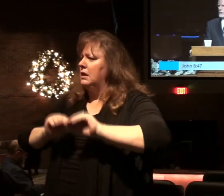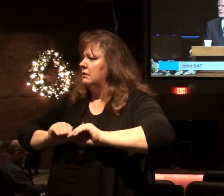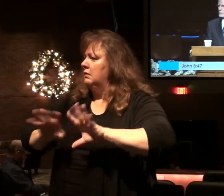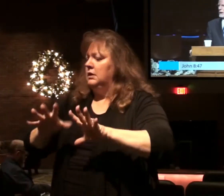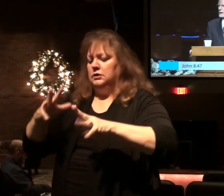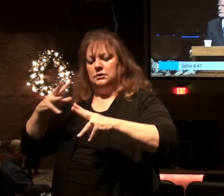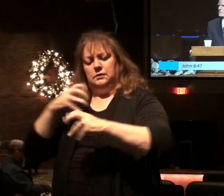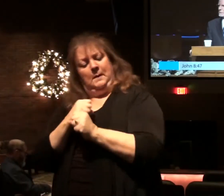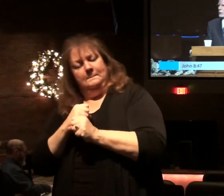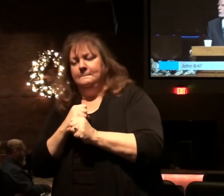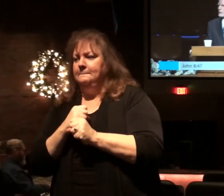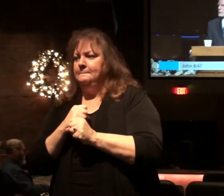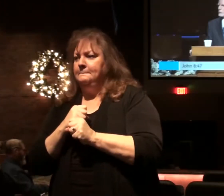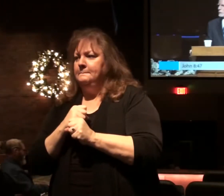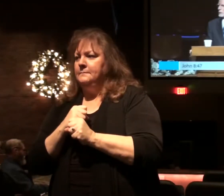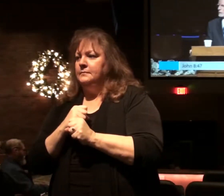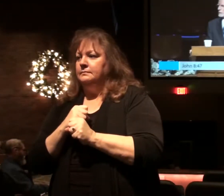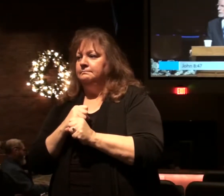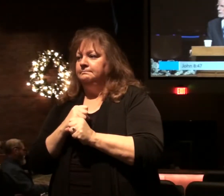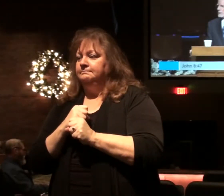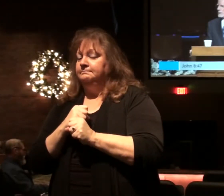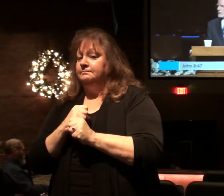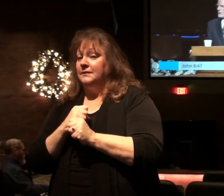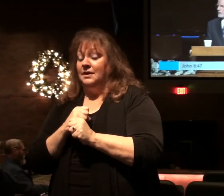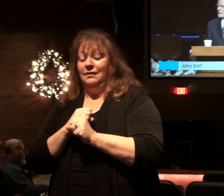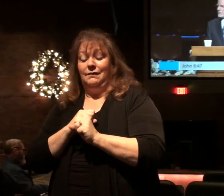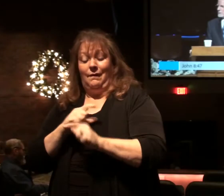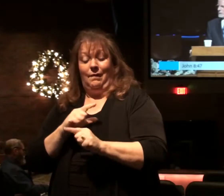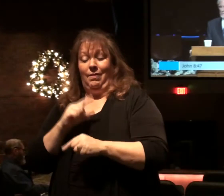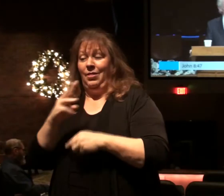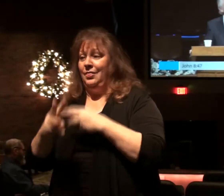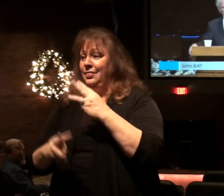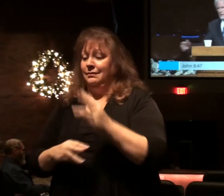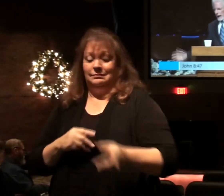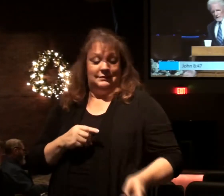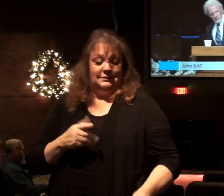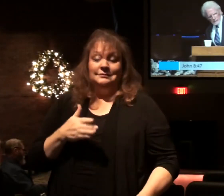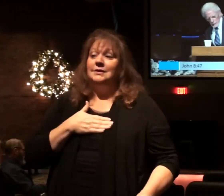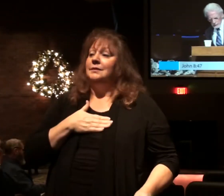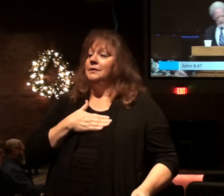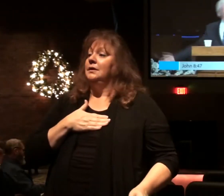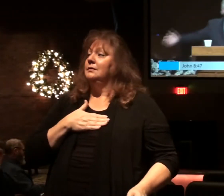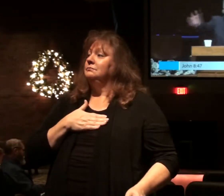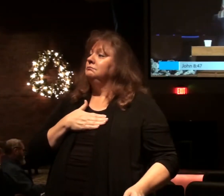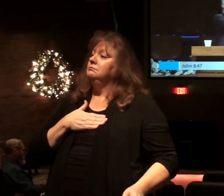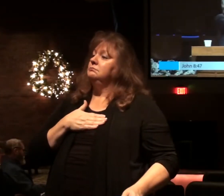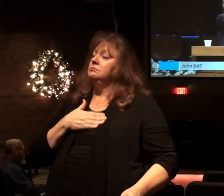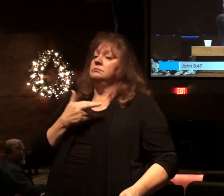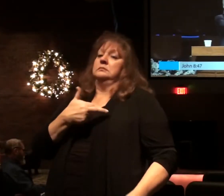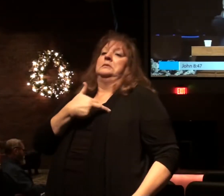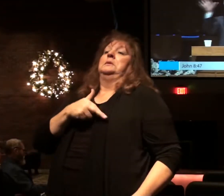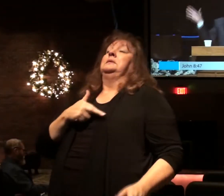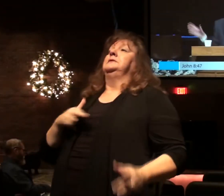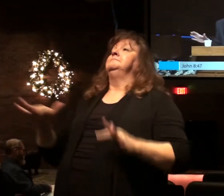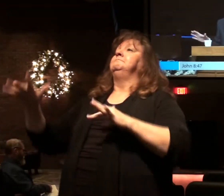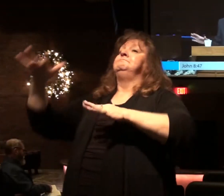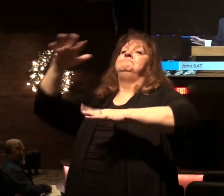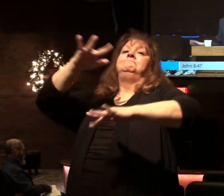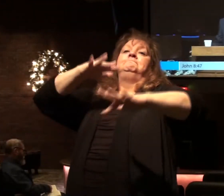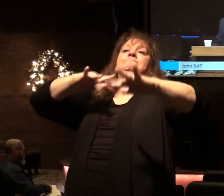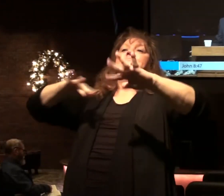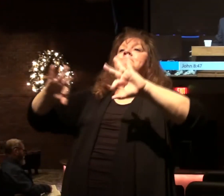simple, concise way the whole issue of the word. The devil's happy to have people be religious as they can